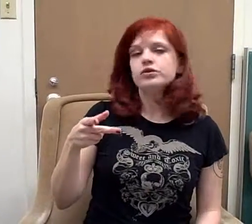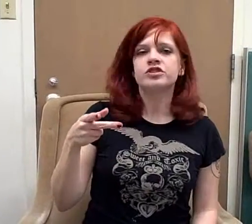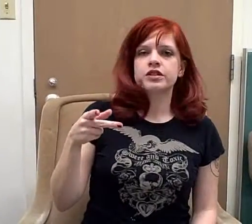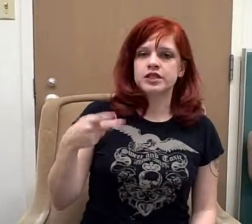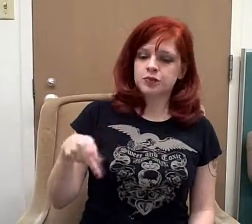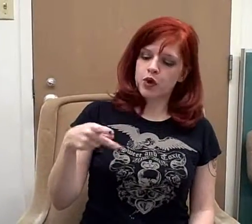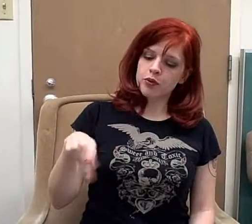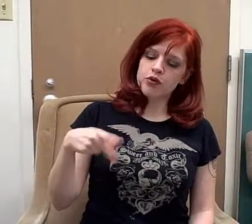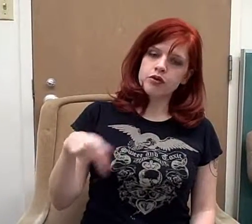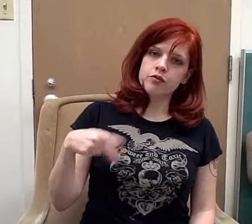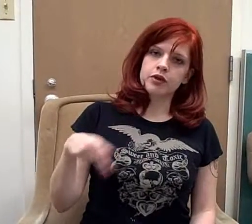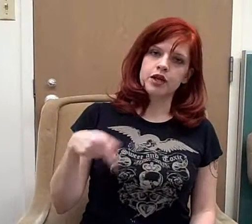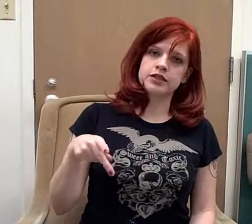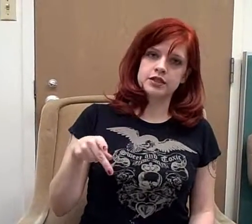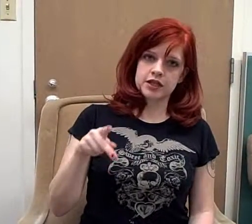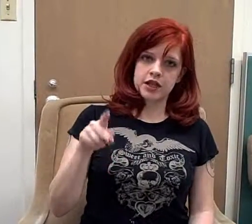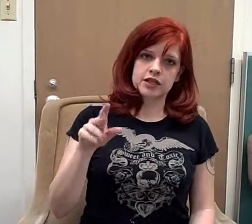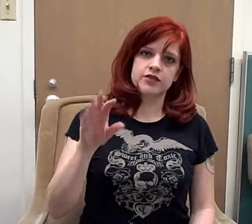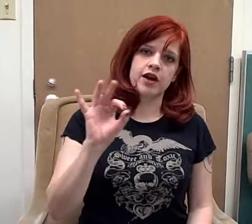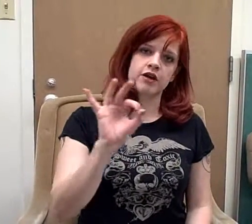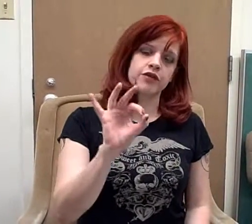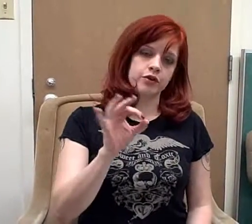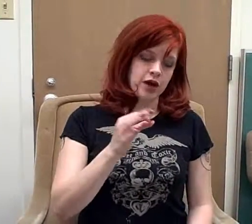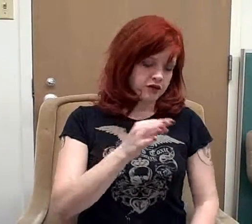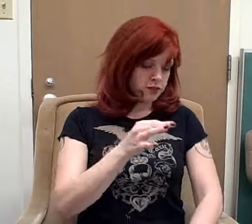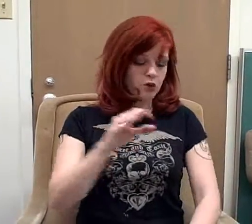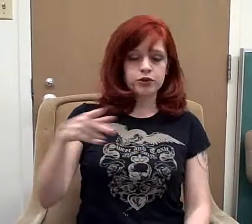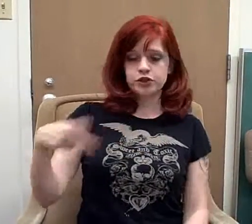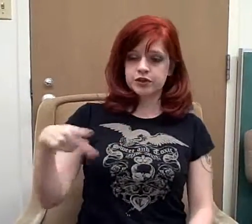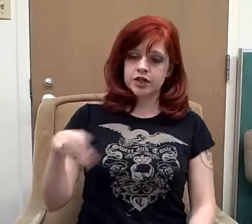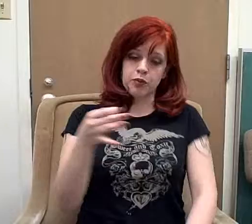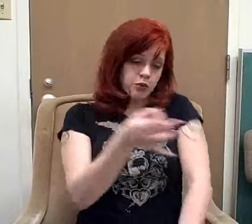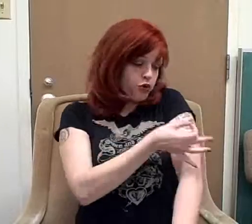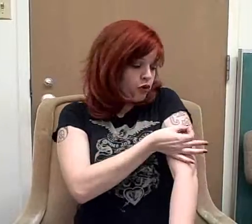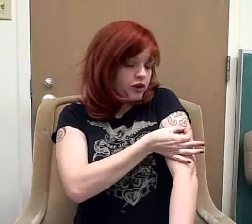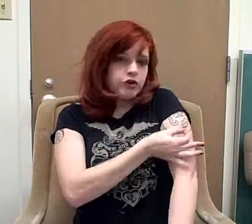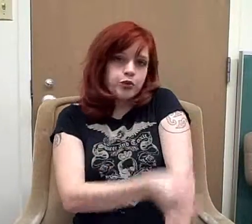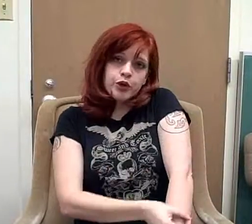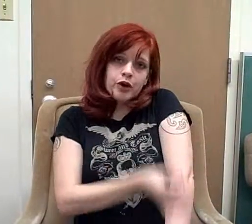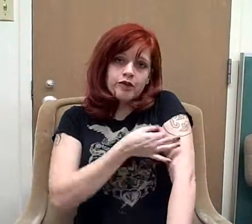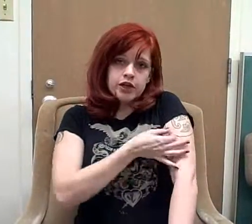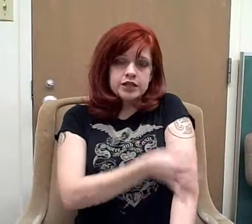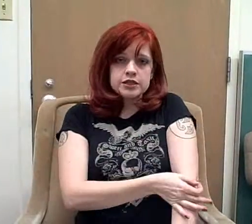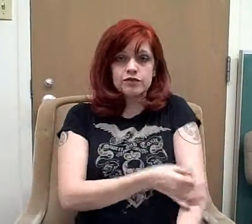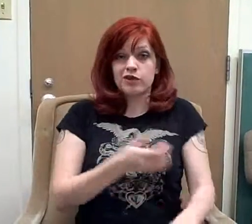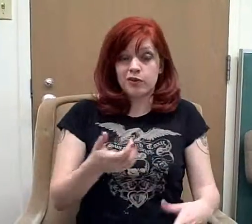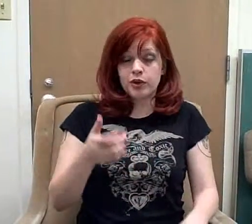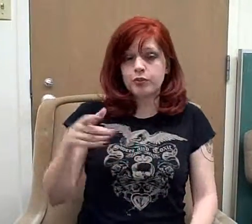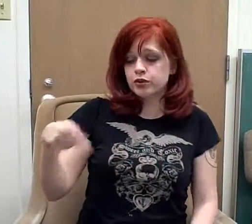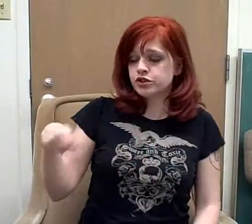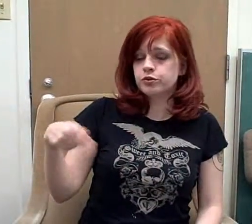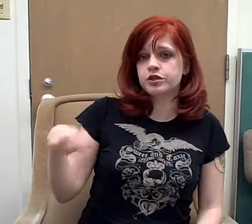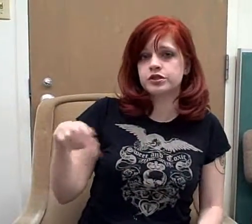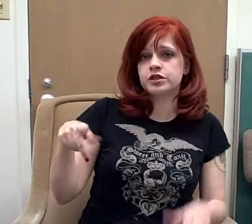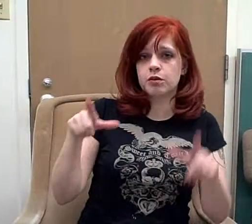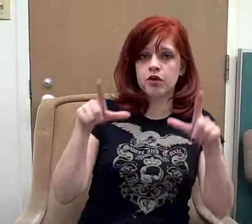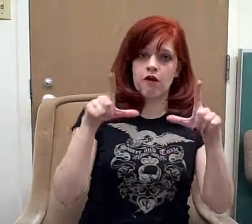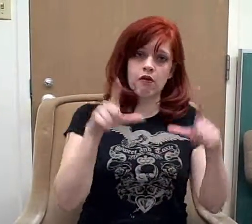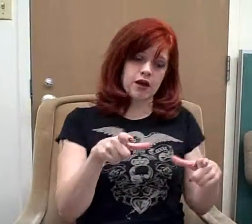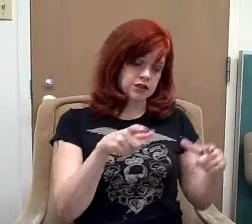Bruise is purple plus the classifier. If you have a small bruise, you would say purple and you would put it wherever it is. If you have a big bruise, you would use the double L